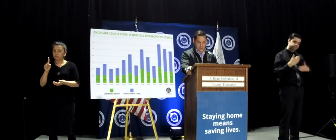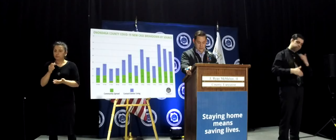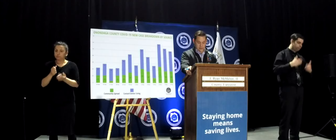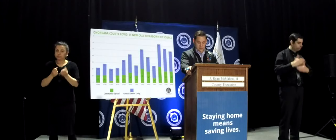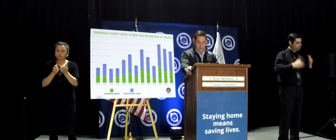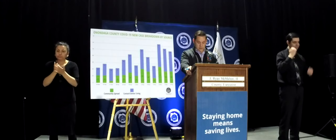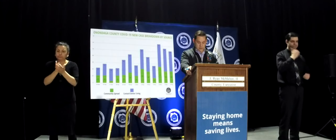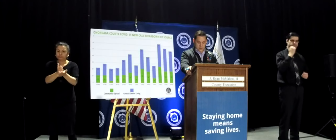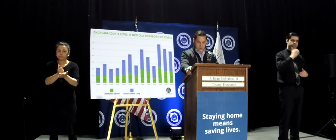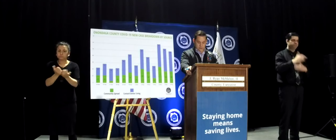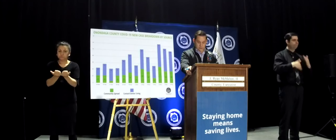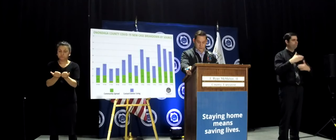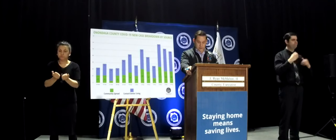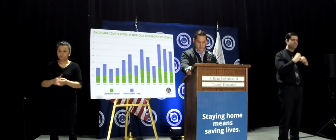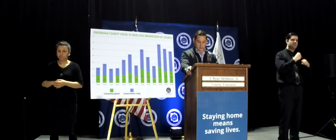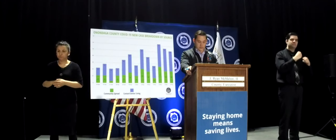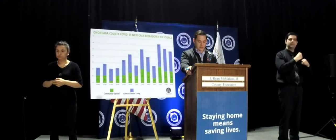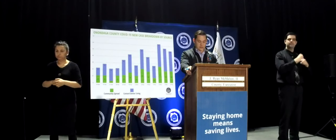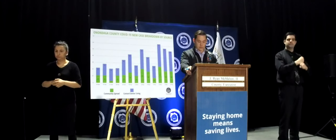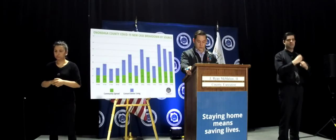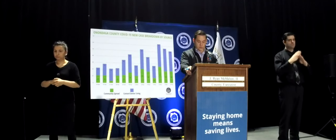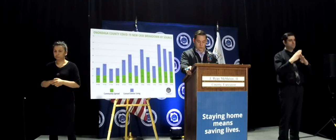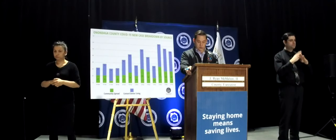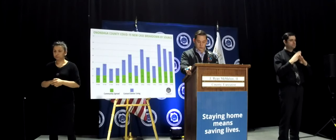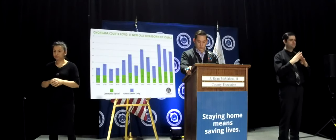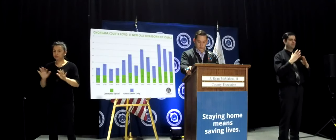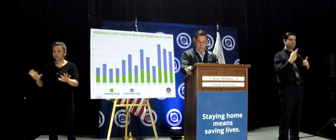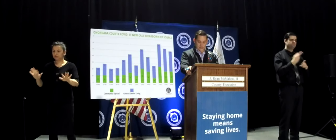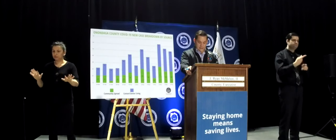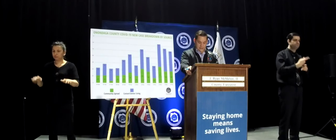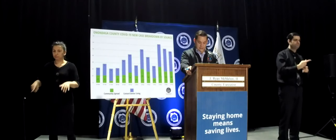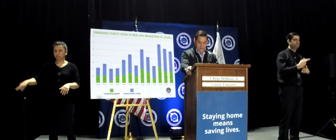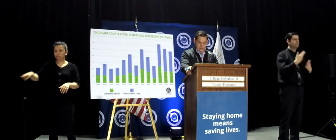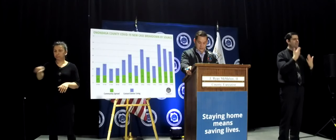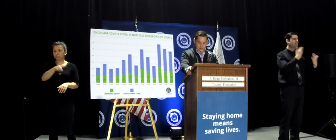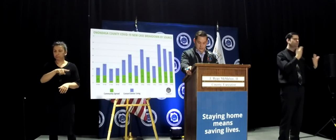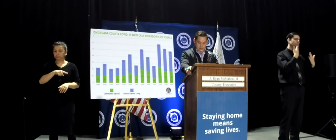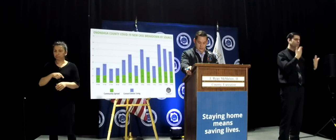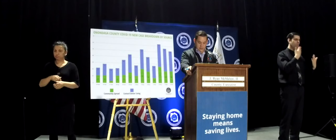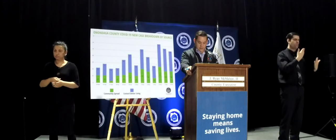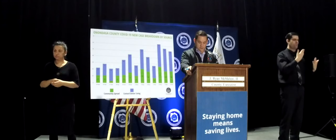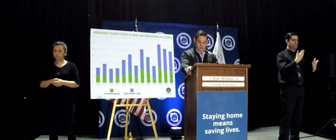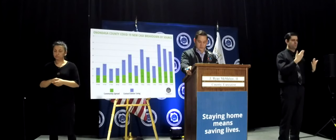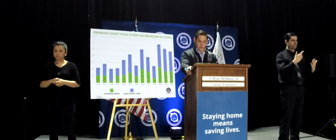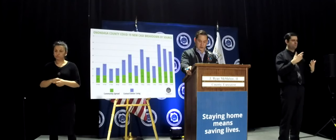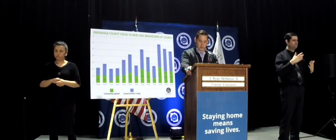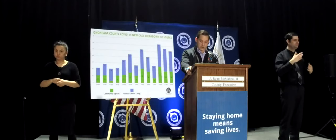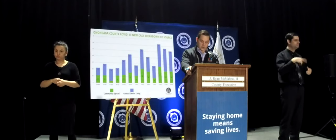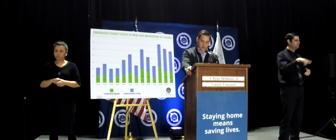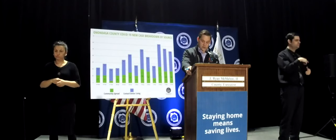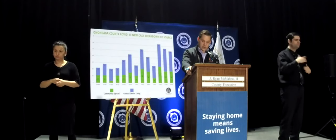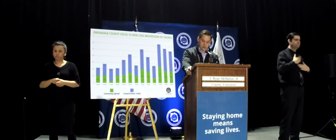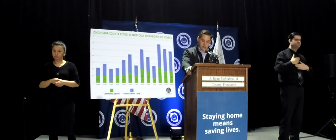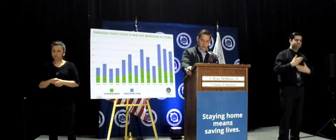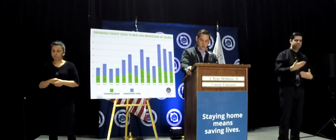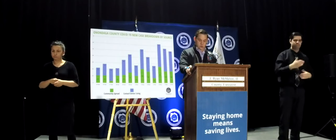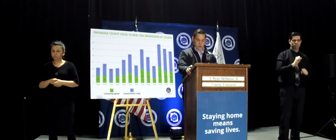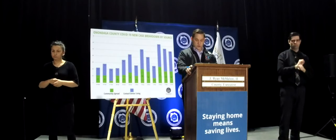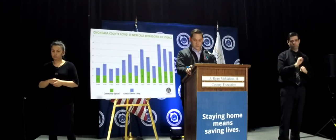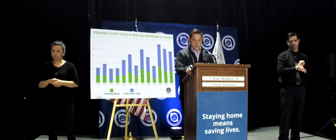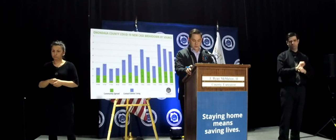are today. So I just want to thank them all so much for what they did. Specifically, I want to thank Child